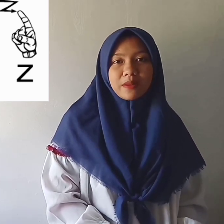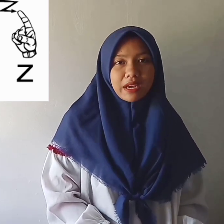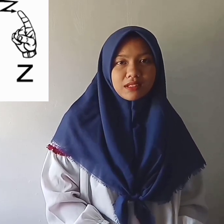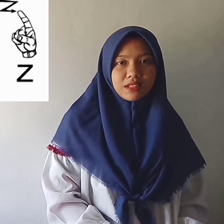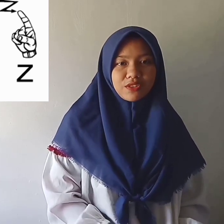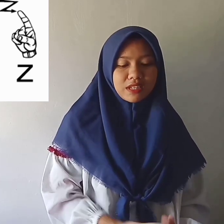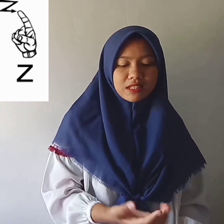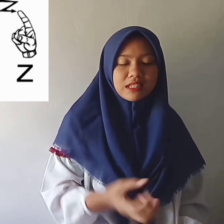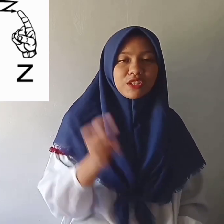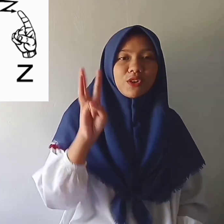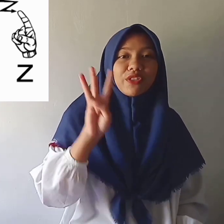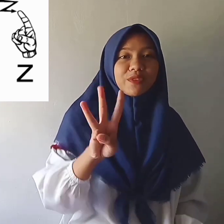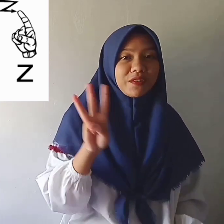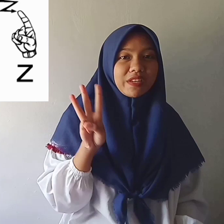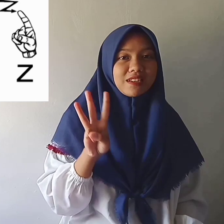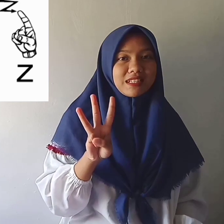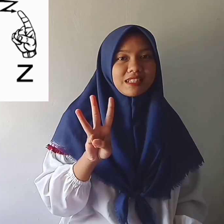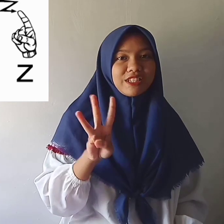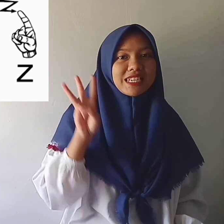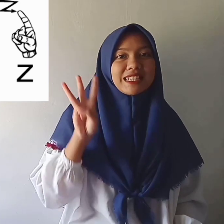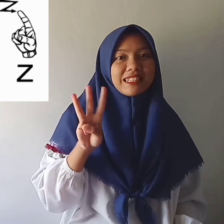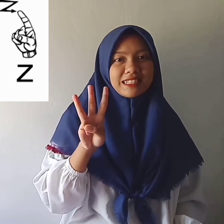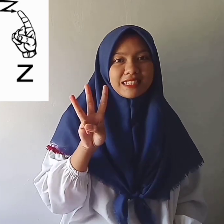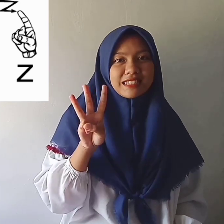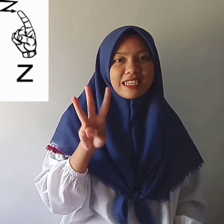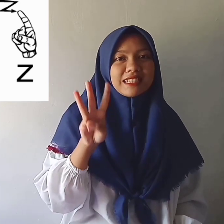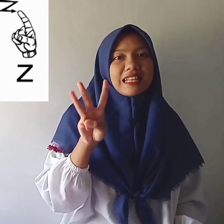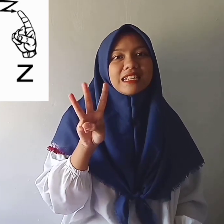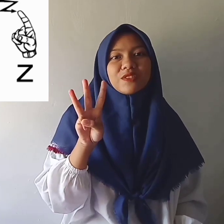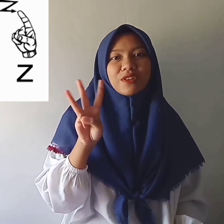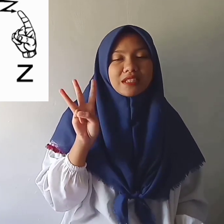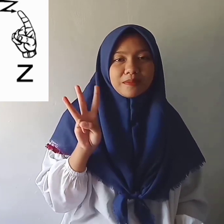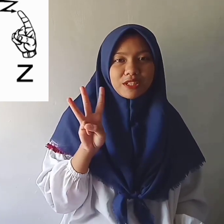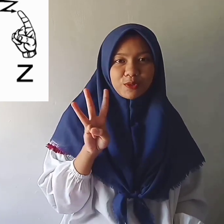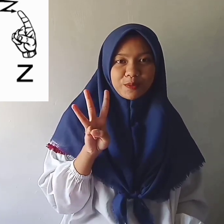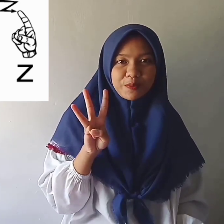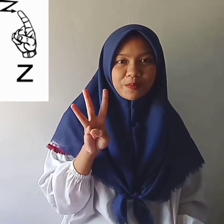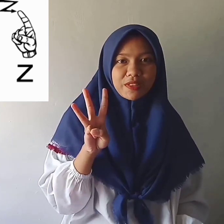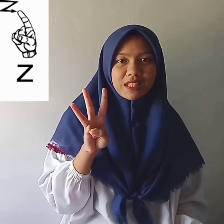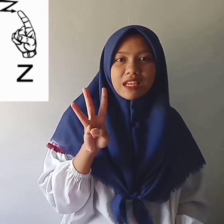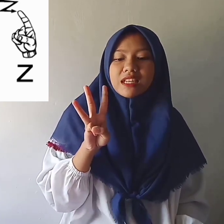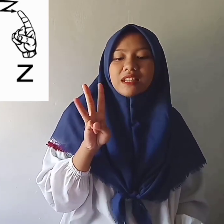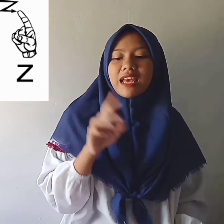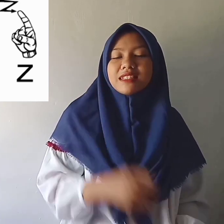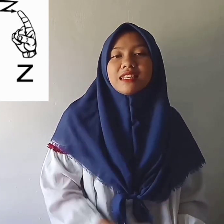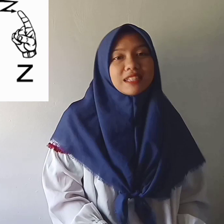alphabet, you just need your three fingers, just like this. It stands for W. The next is